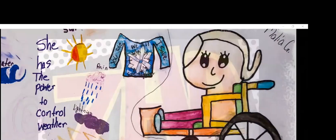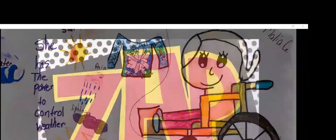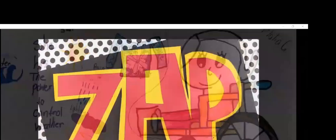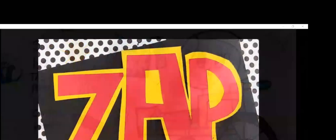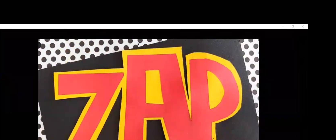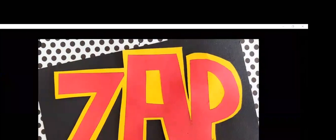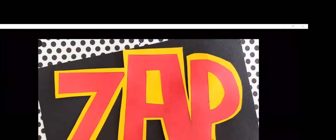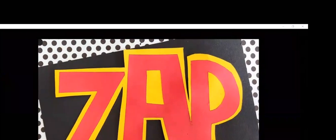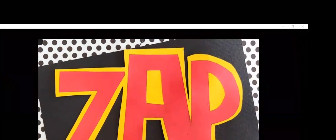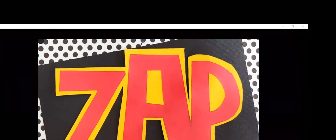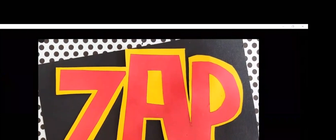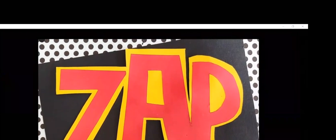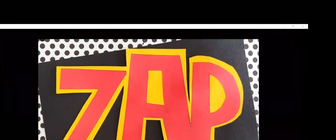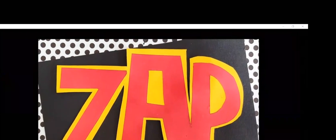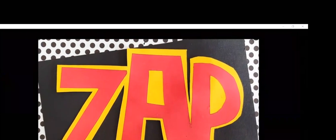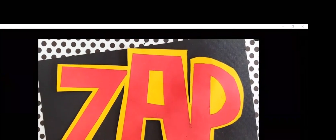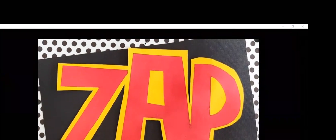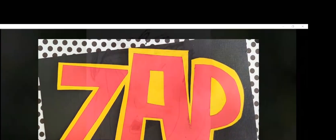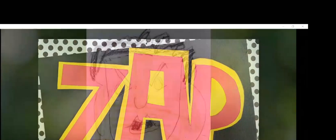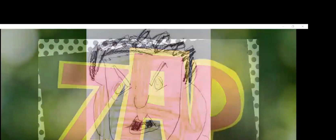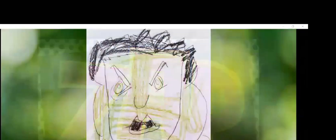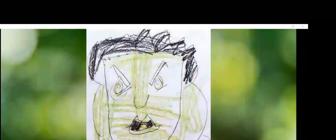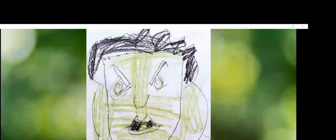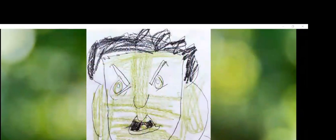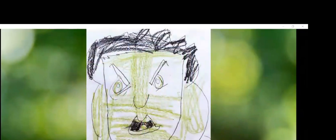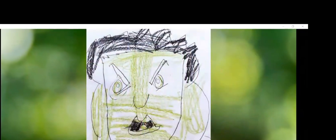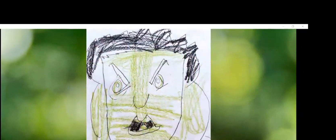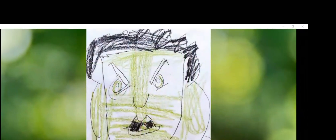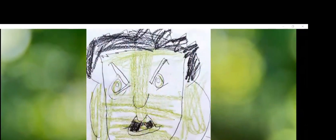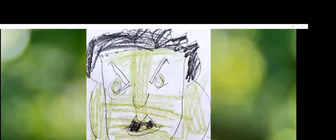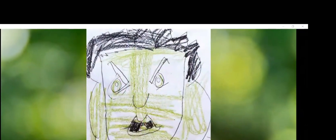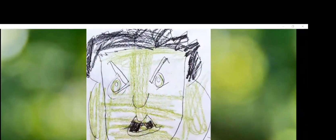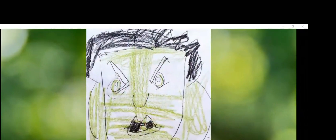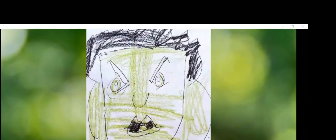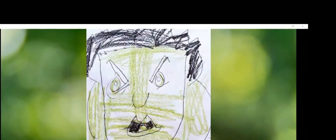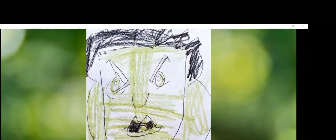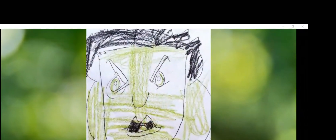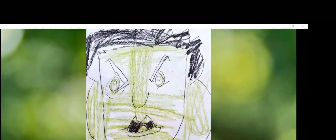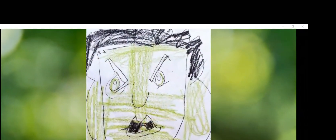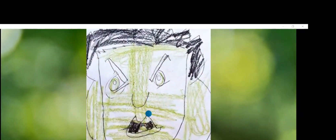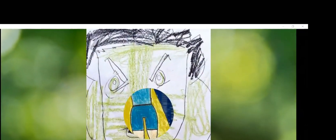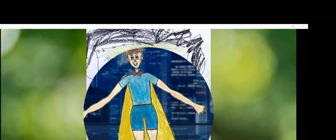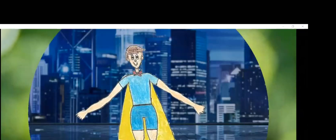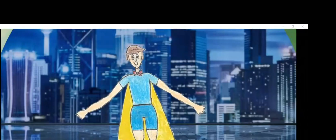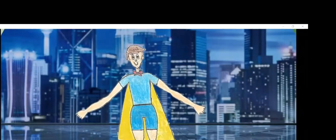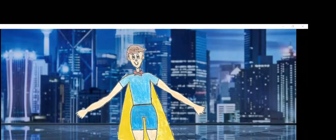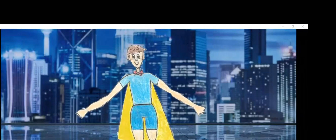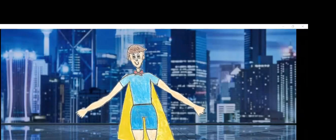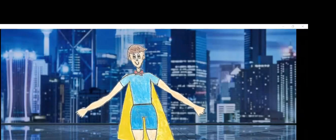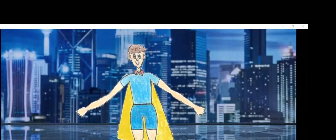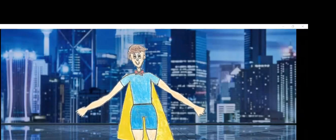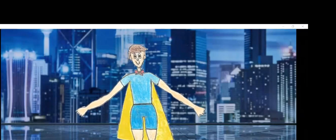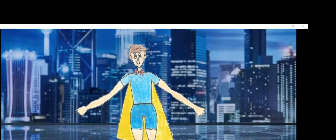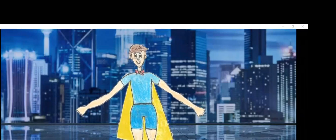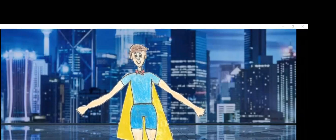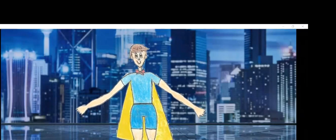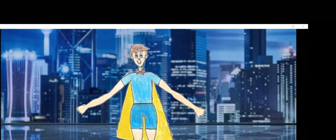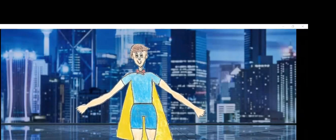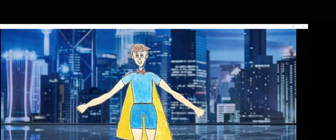to illustrate what is really important. To realize that everybody has their own superpower. Pretty cool, right?